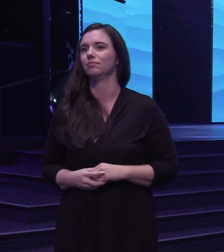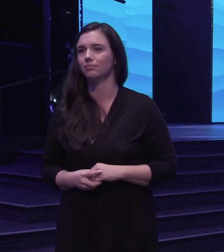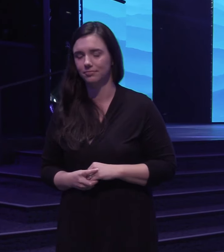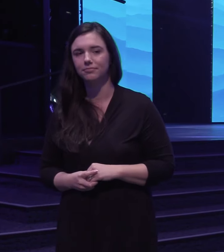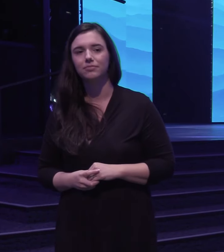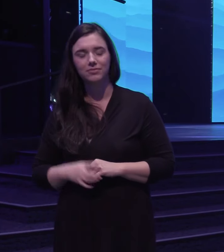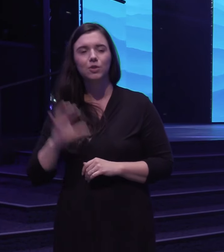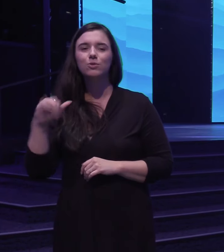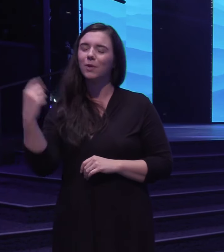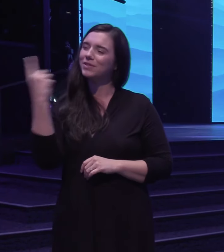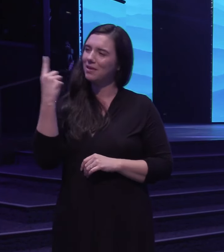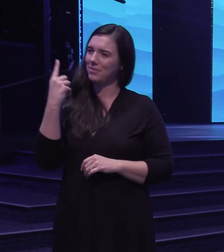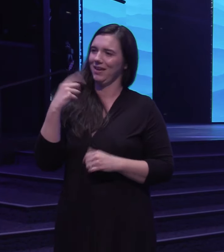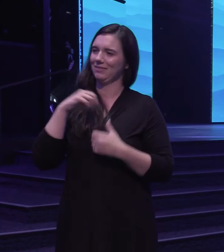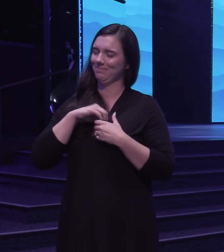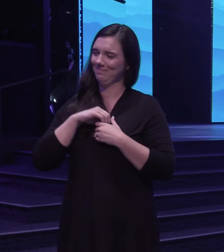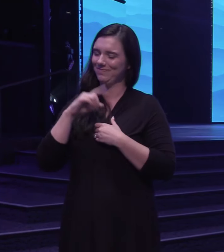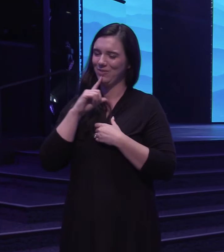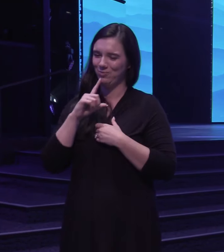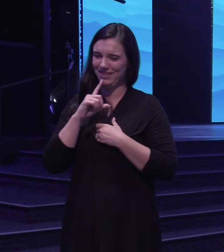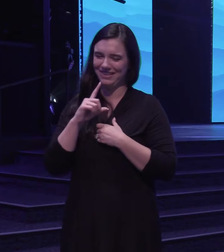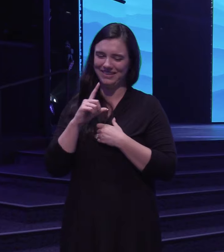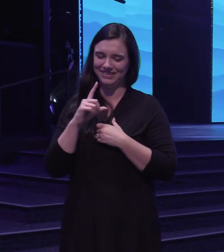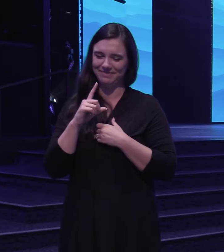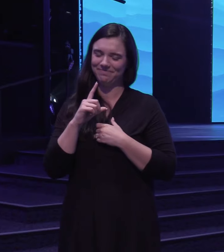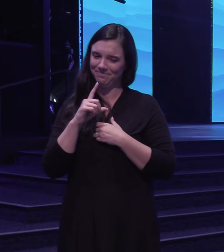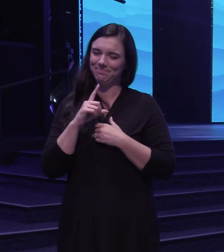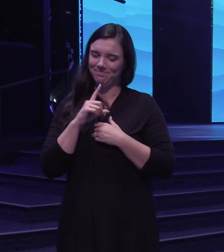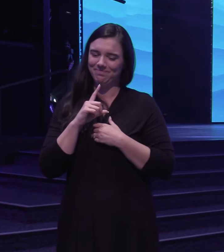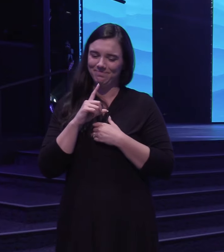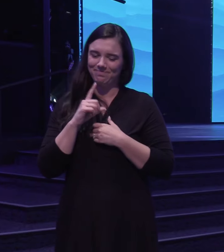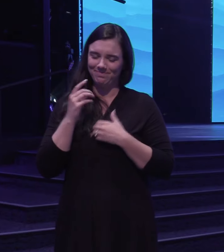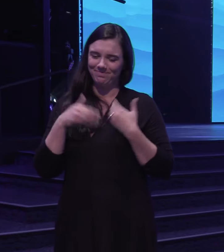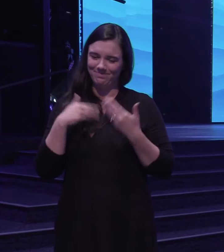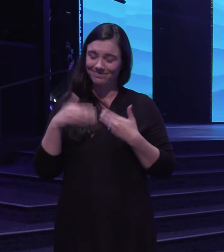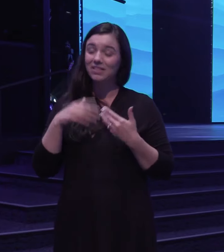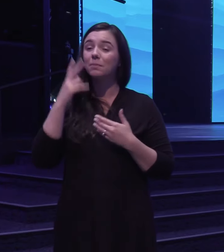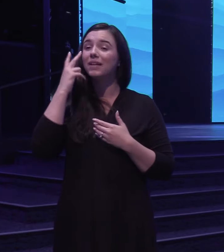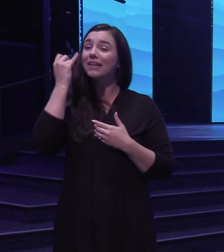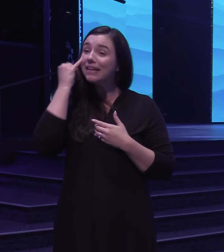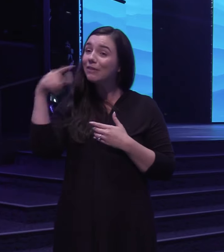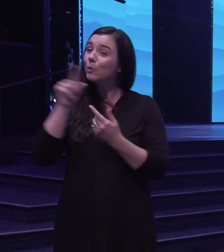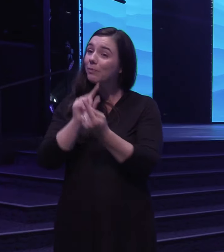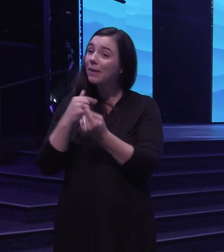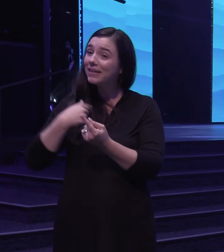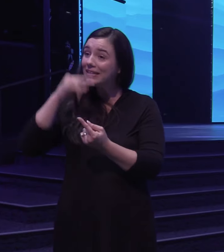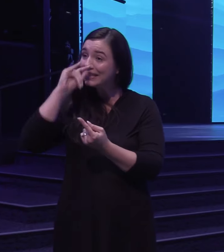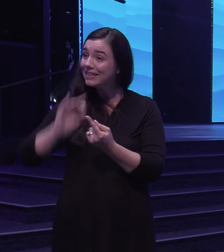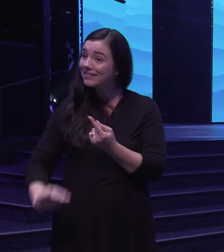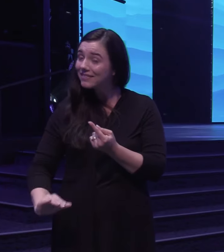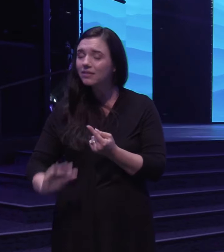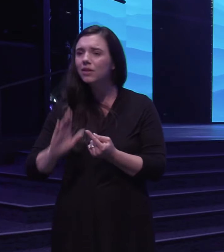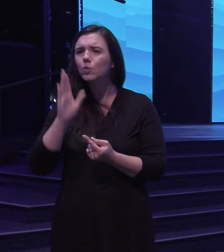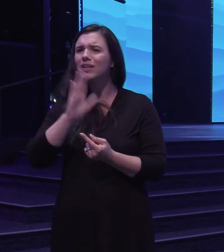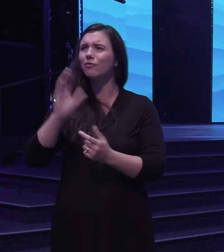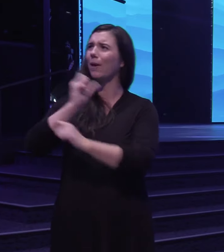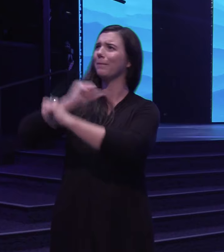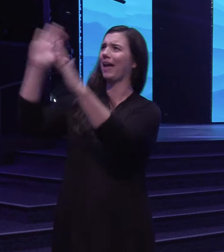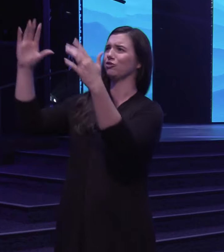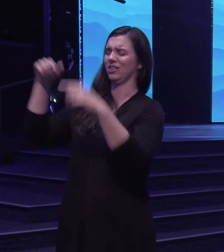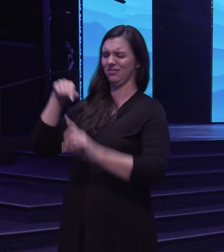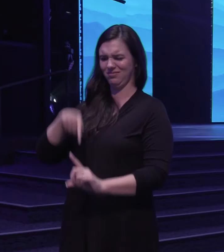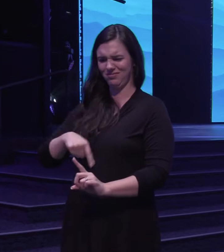And it was something that I really took to. But if you'd seen me as a kid, you would have never imagined